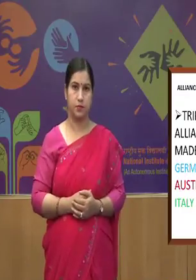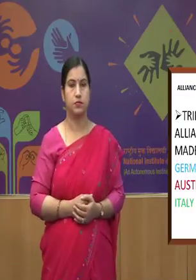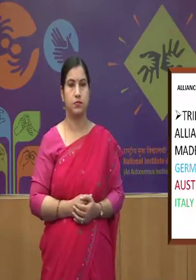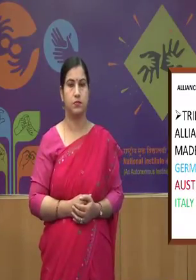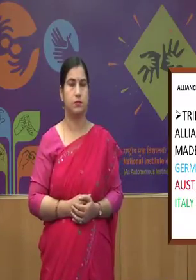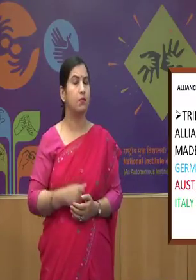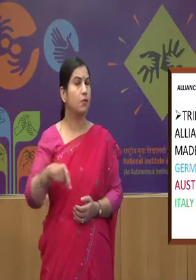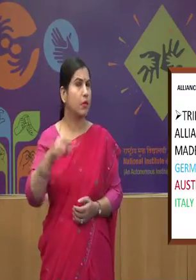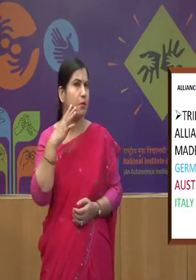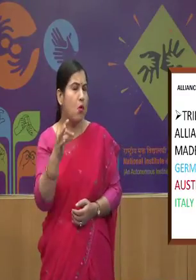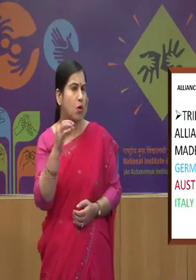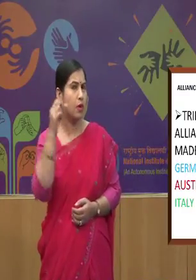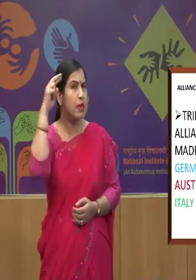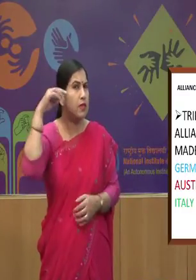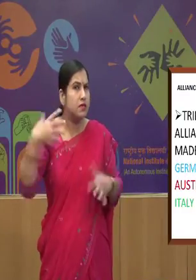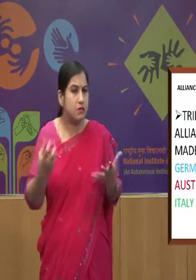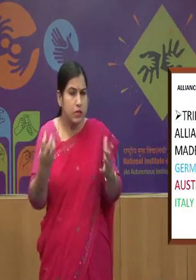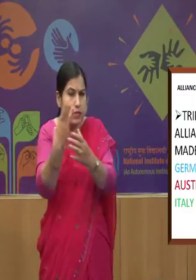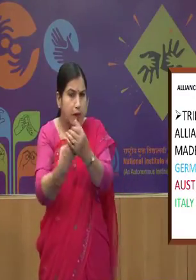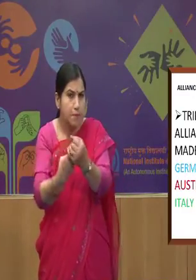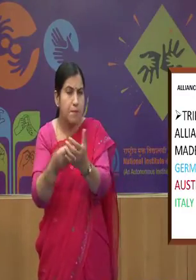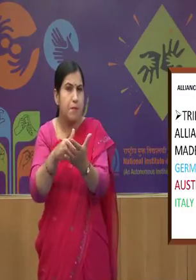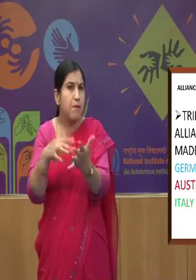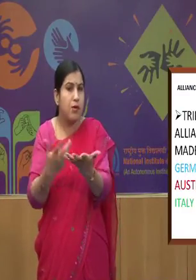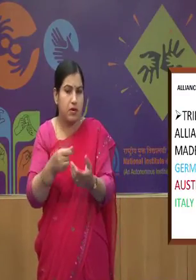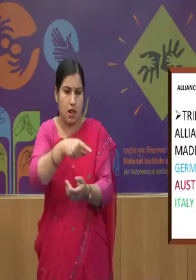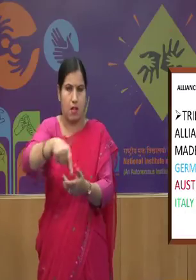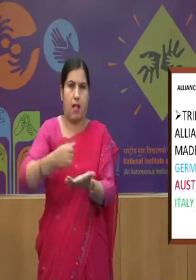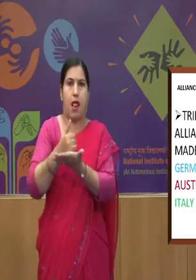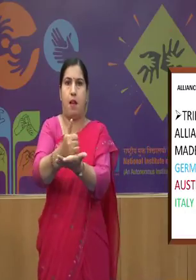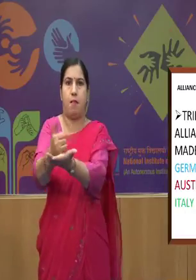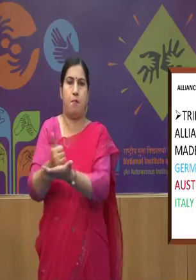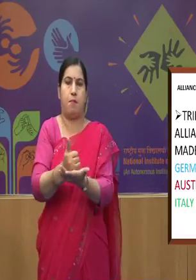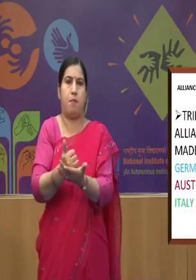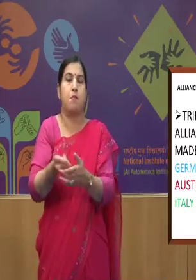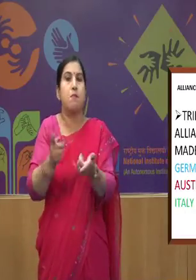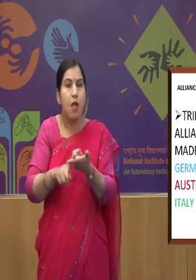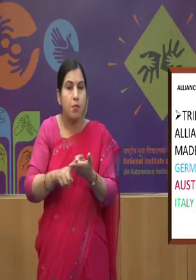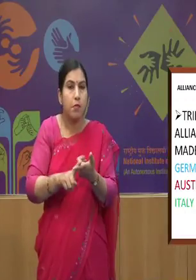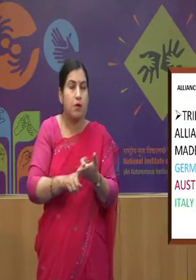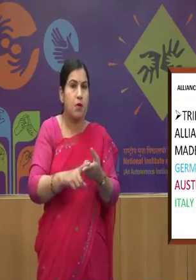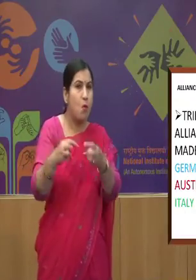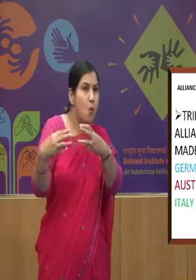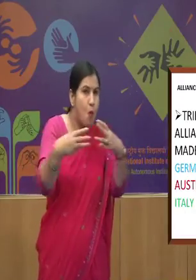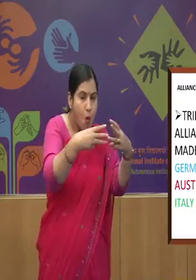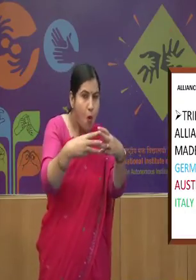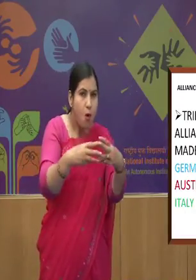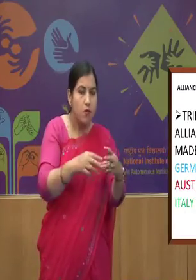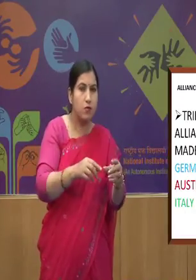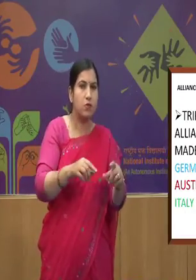The main purpose of this alliance was to help each other against military attack on any of